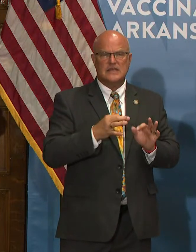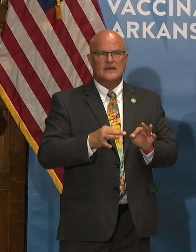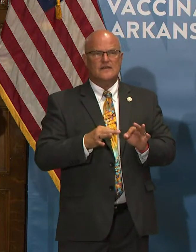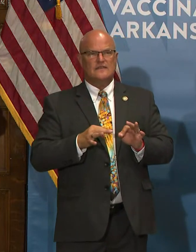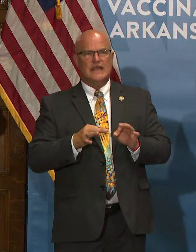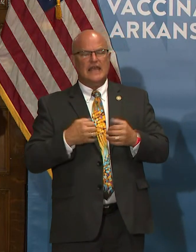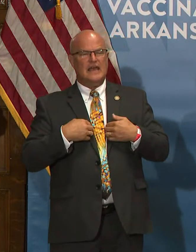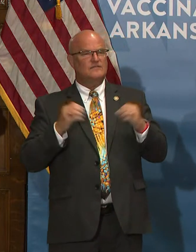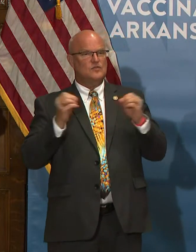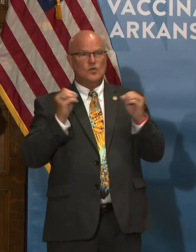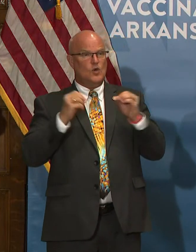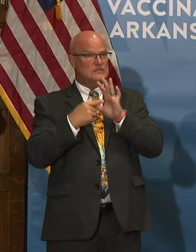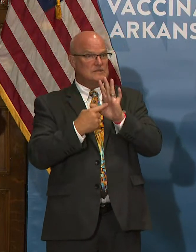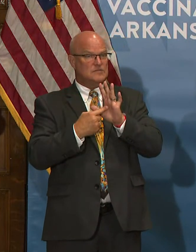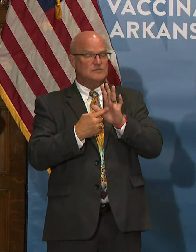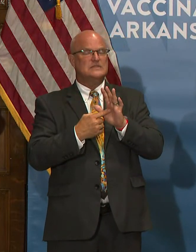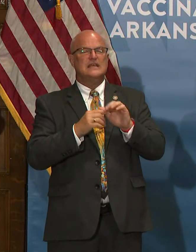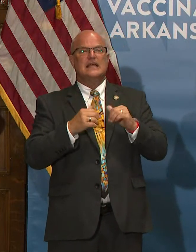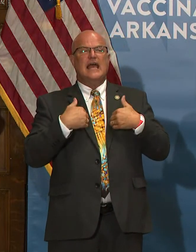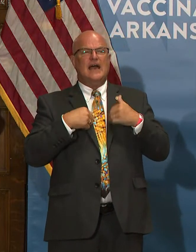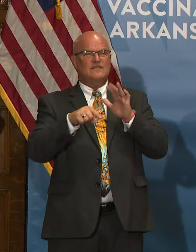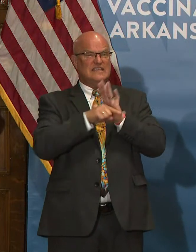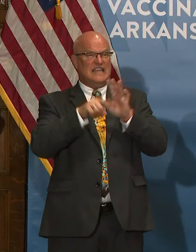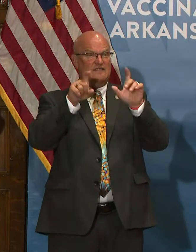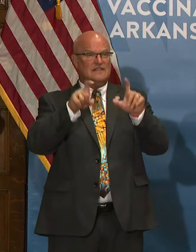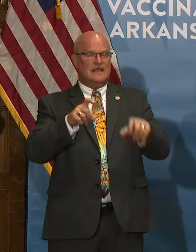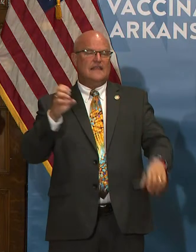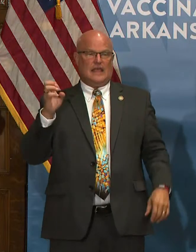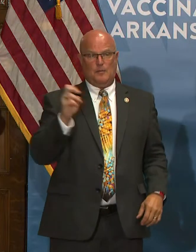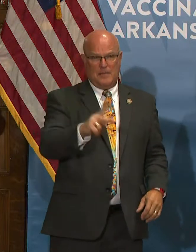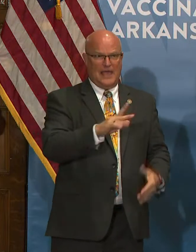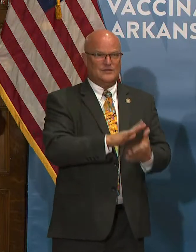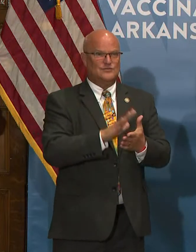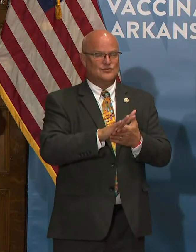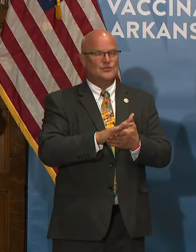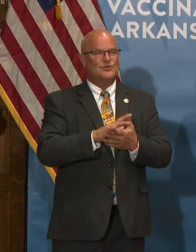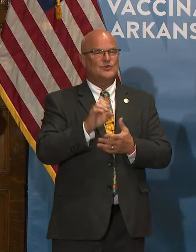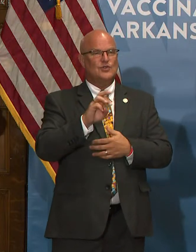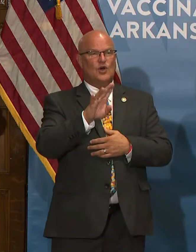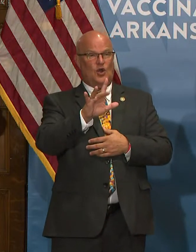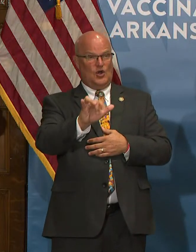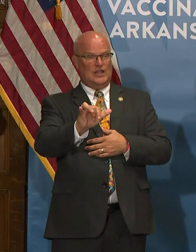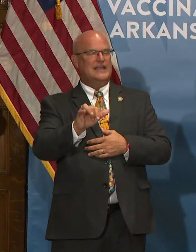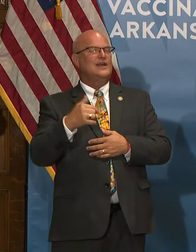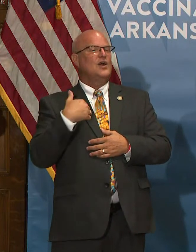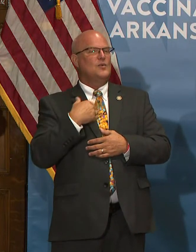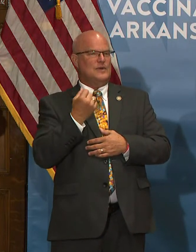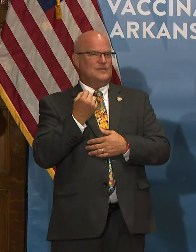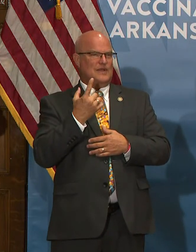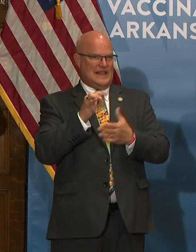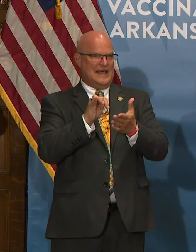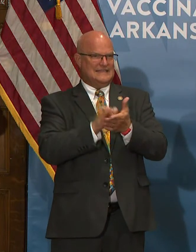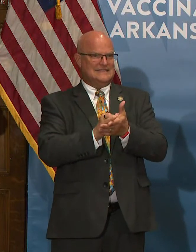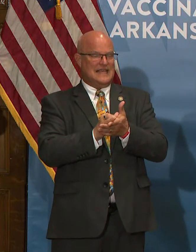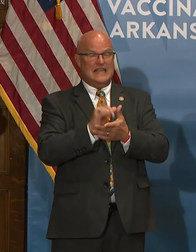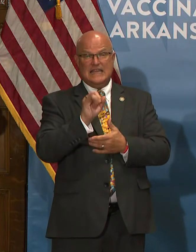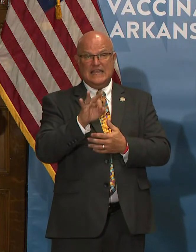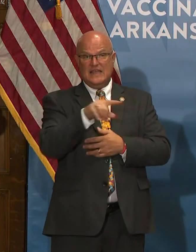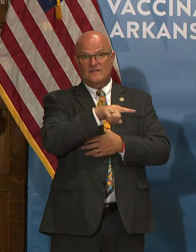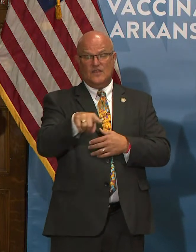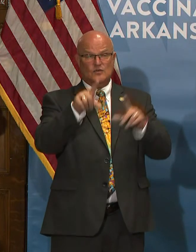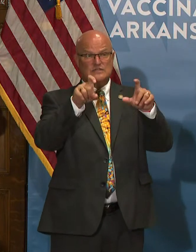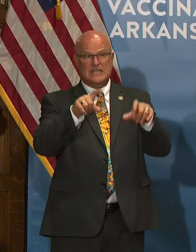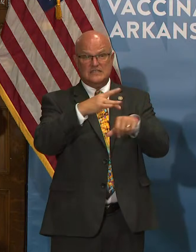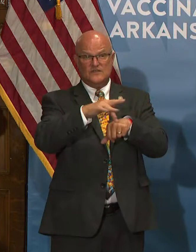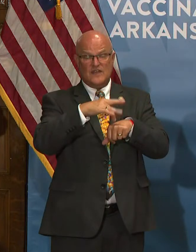remain symptom-free and have a negative test, they can return to school earlier. And so we realize that if those tests